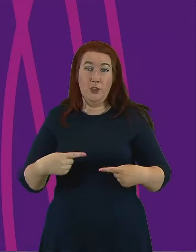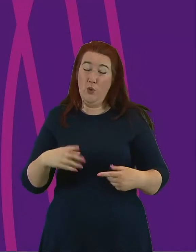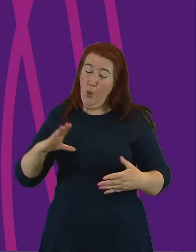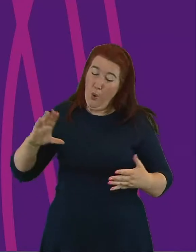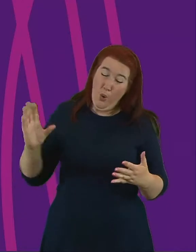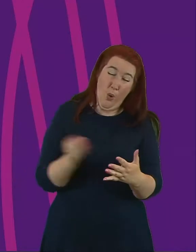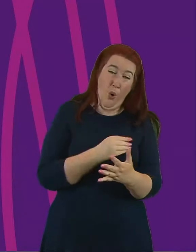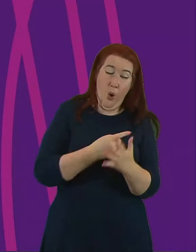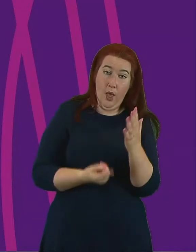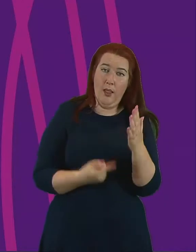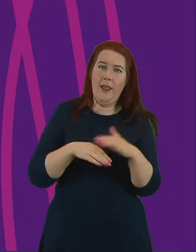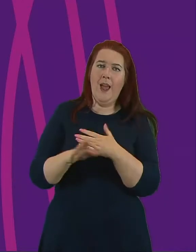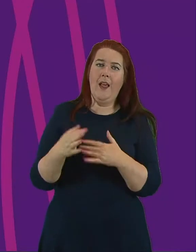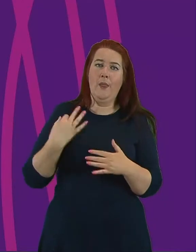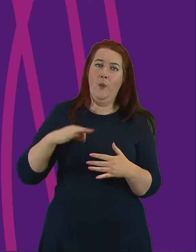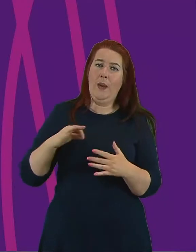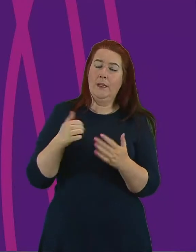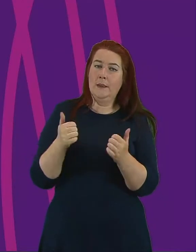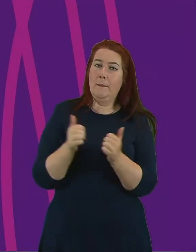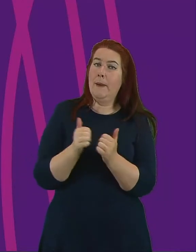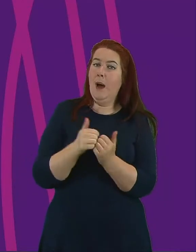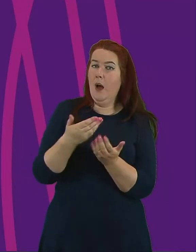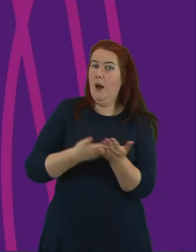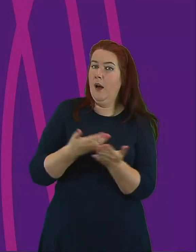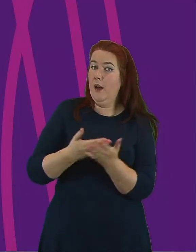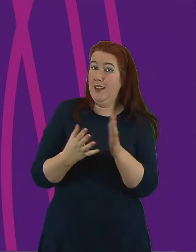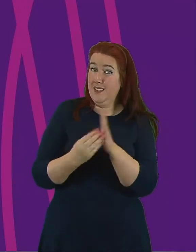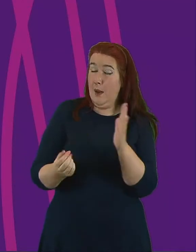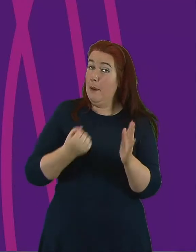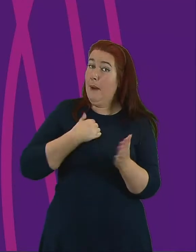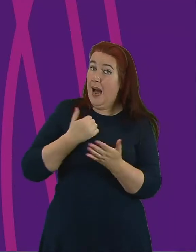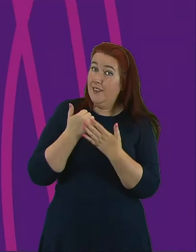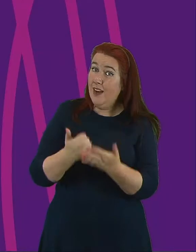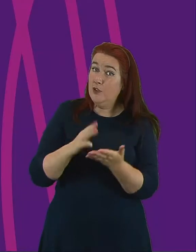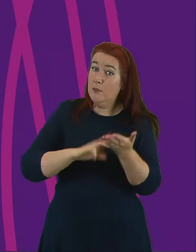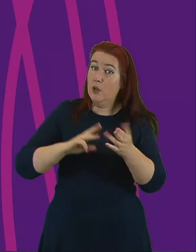actually in the white paper as examples. So my advice to Murdo Fraser,